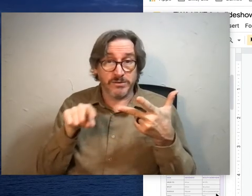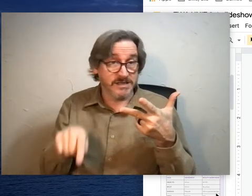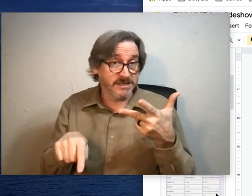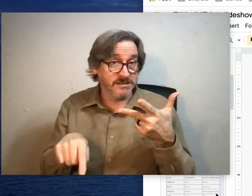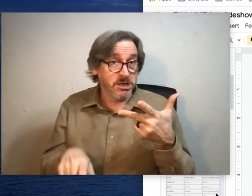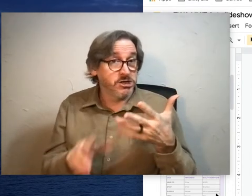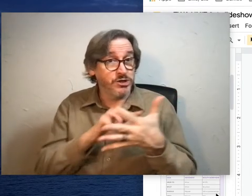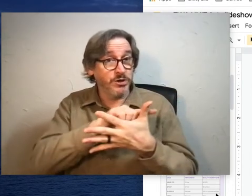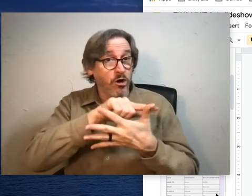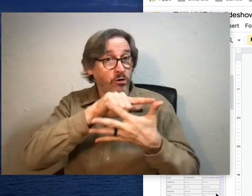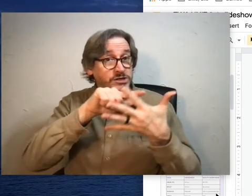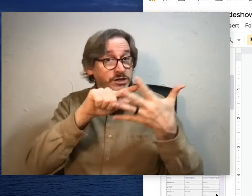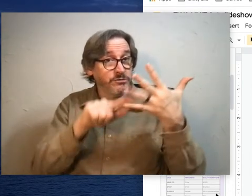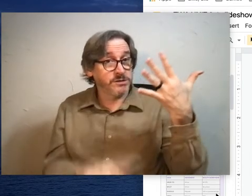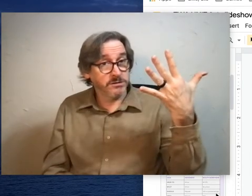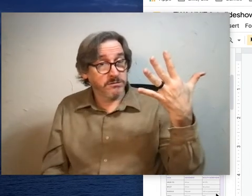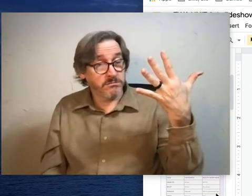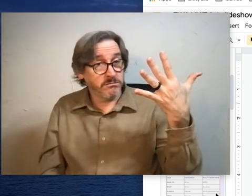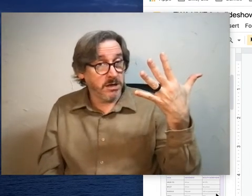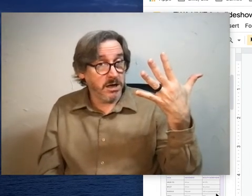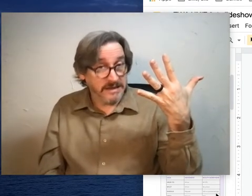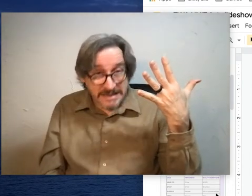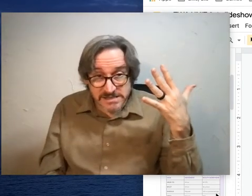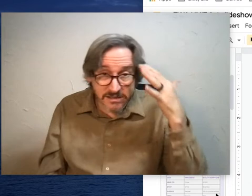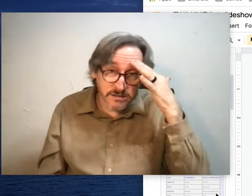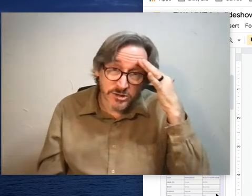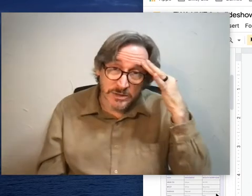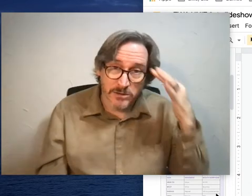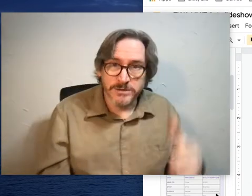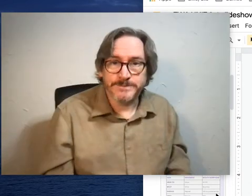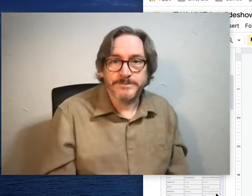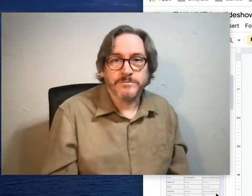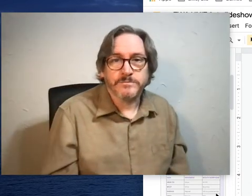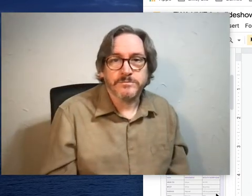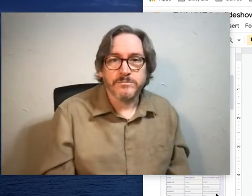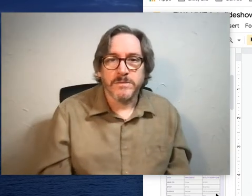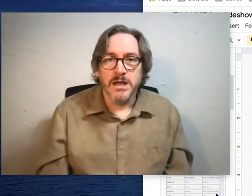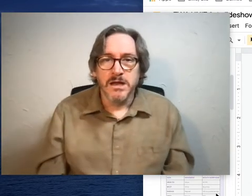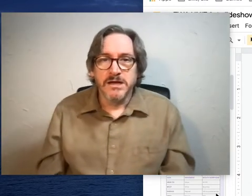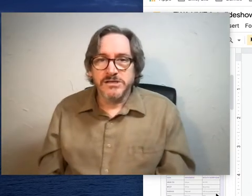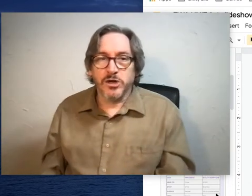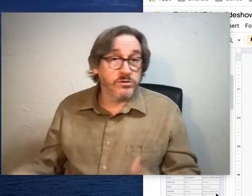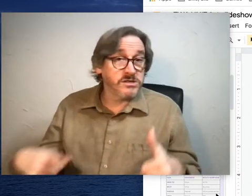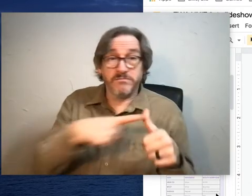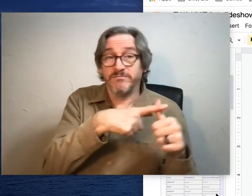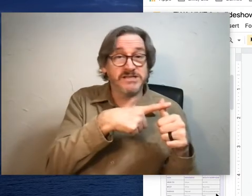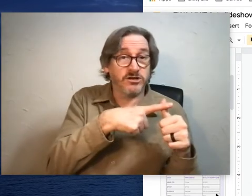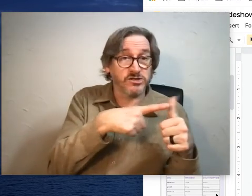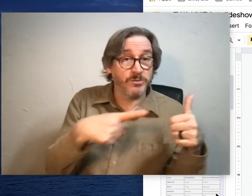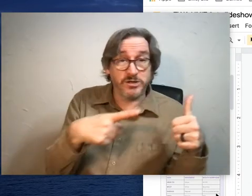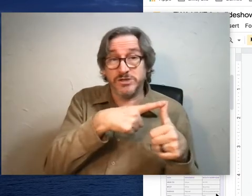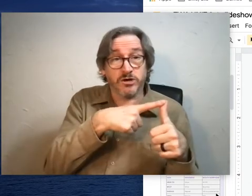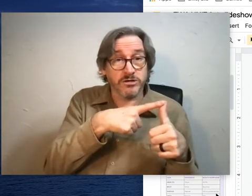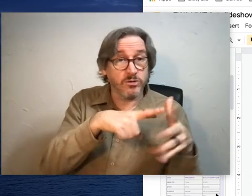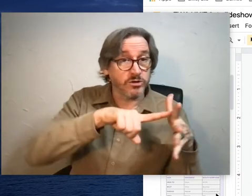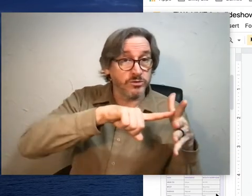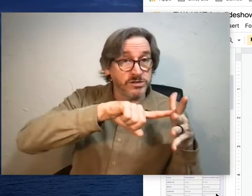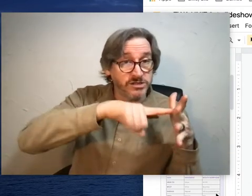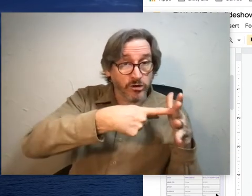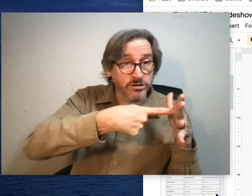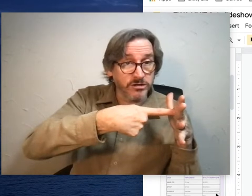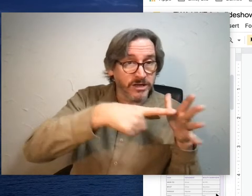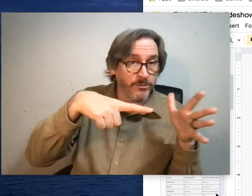third it was this. So you can also use a list to count. So this could also be to start or